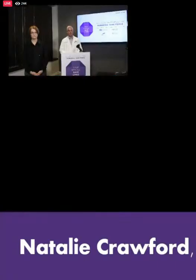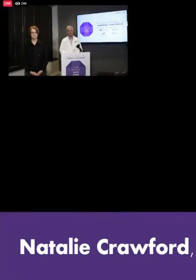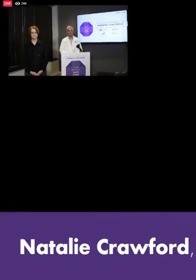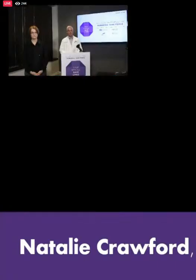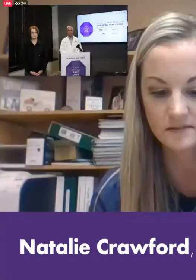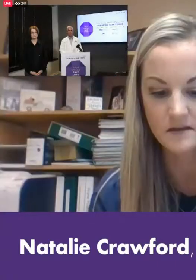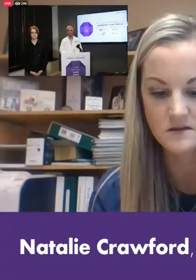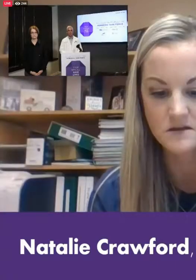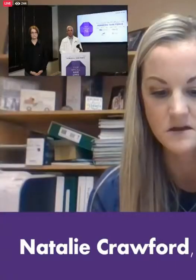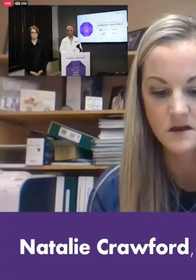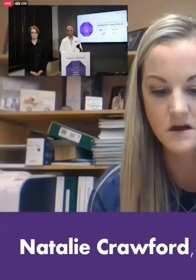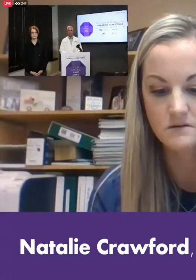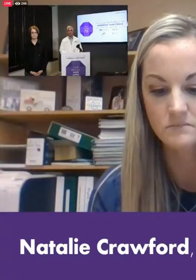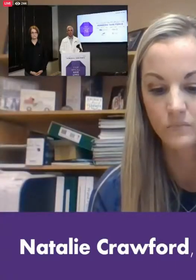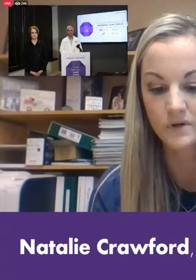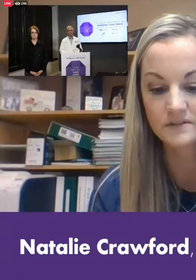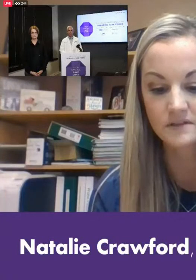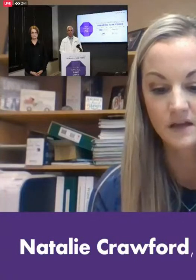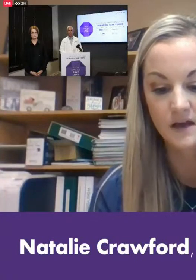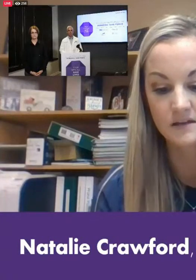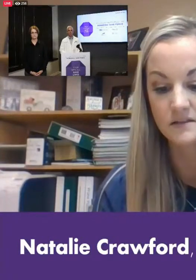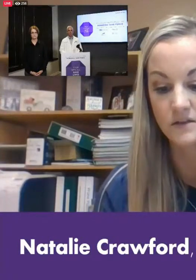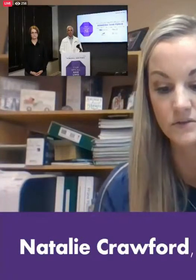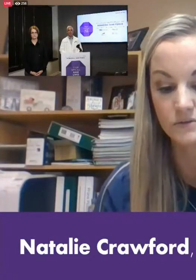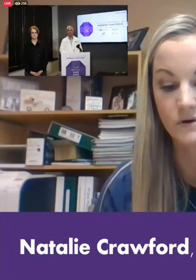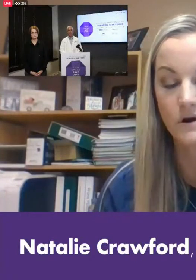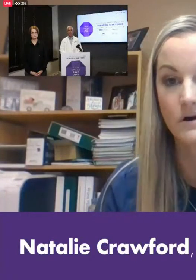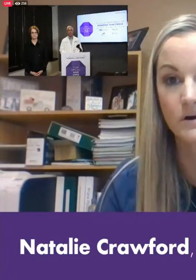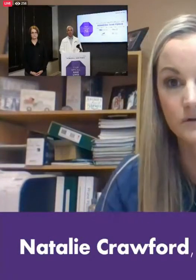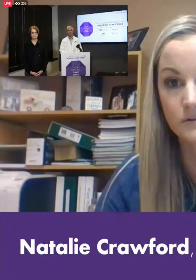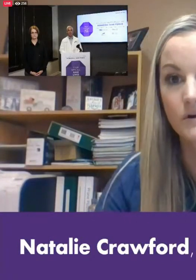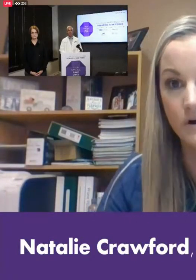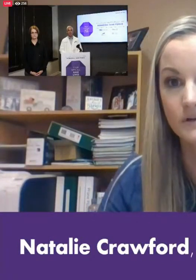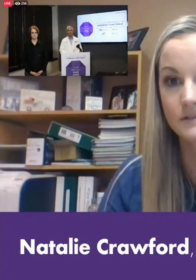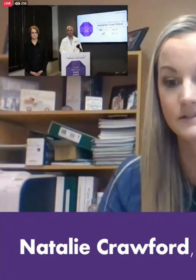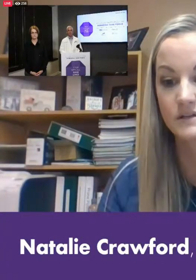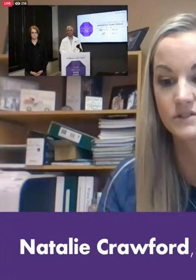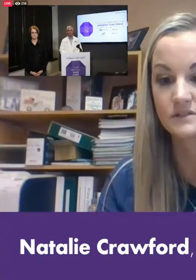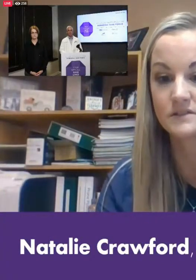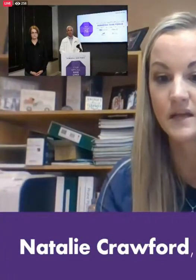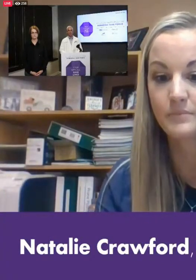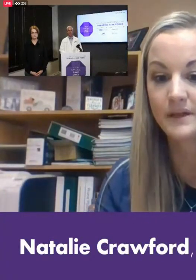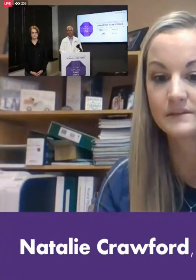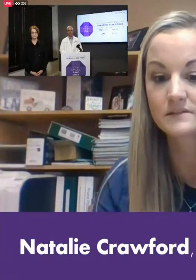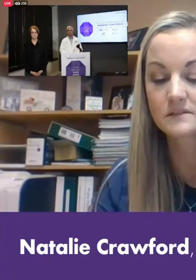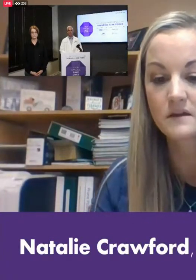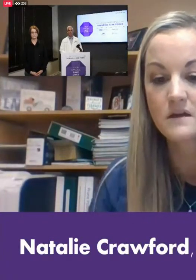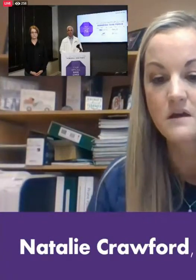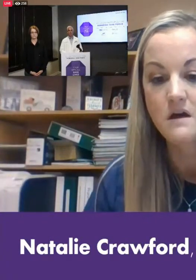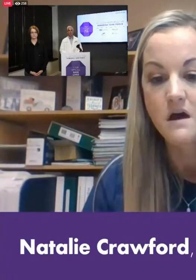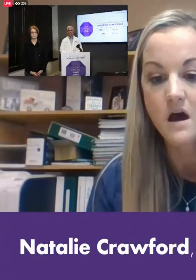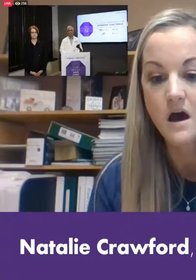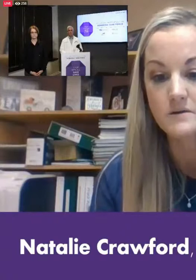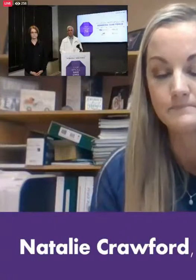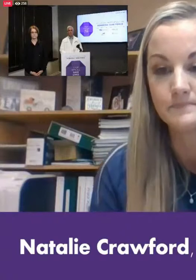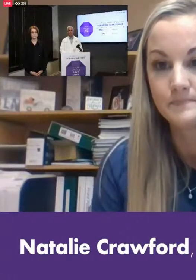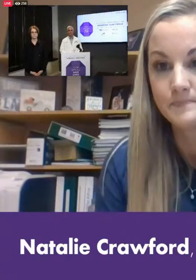with those patients. Once in the ICU, hard discussions take place.